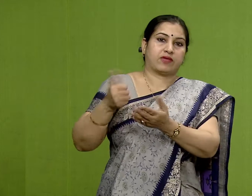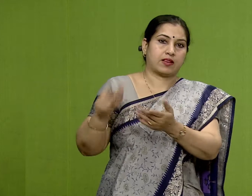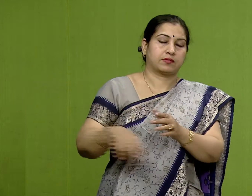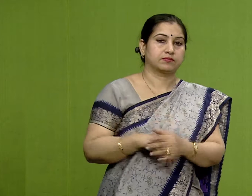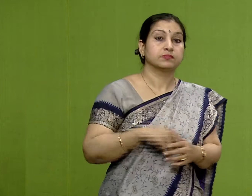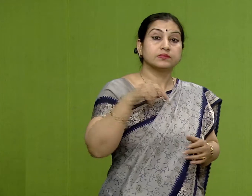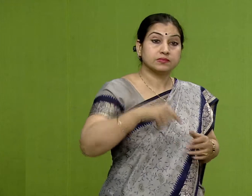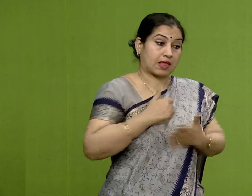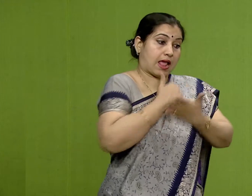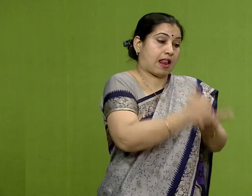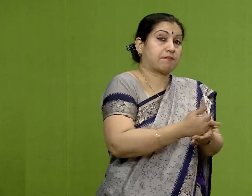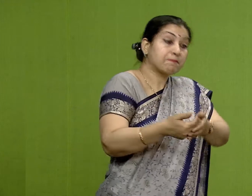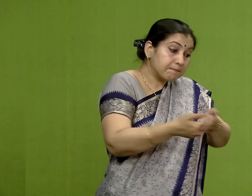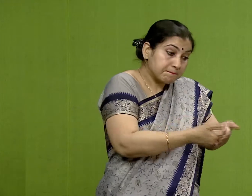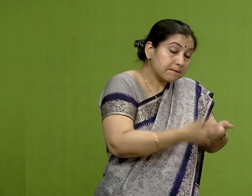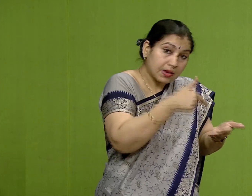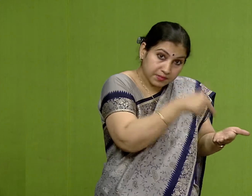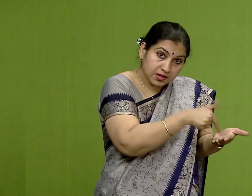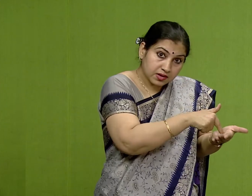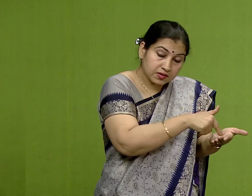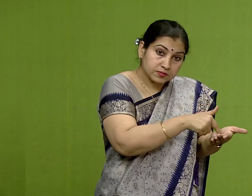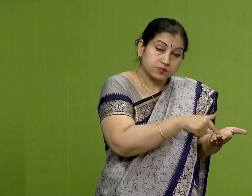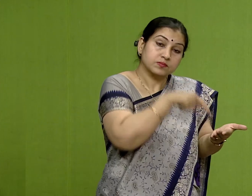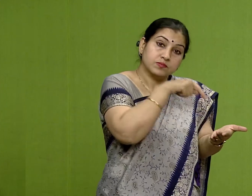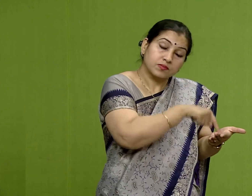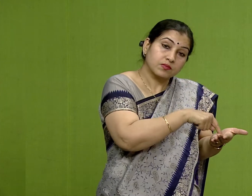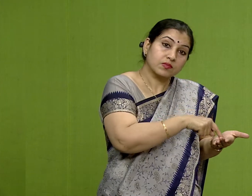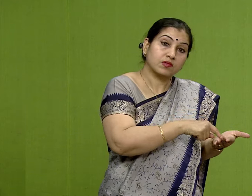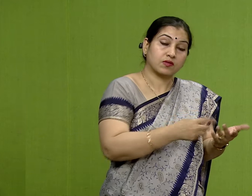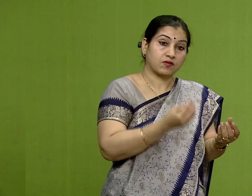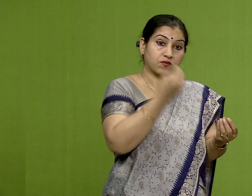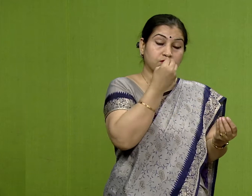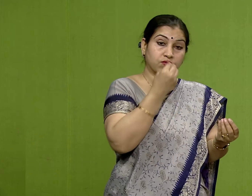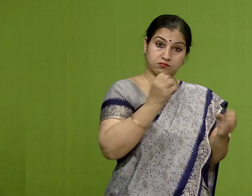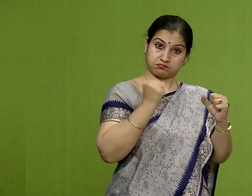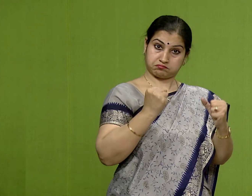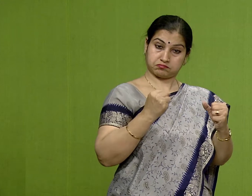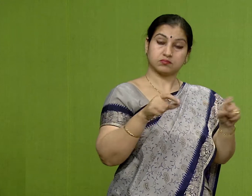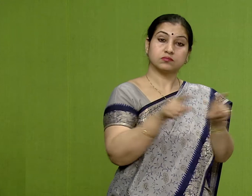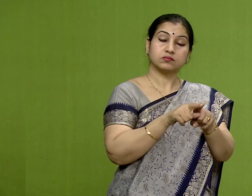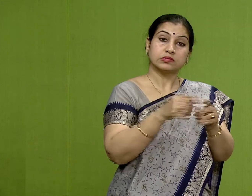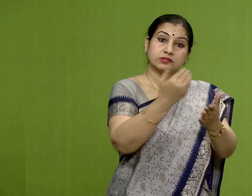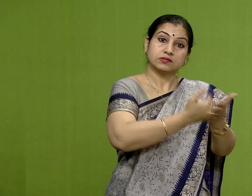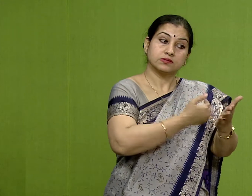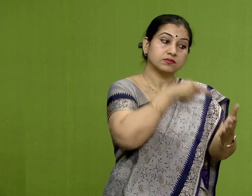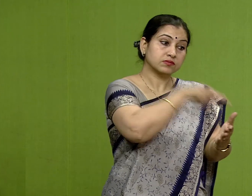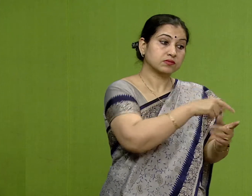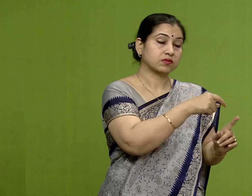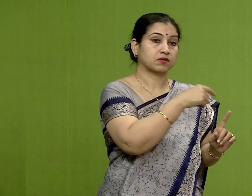This will help the baby to receive nutritional and protective advantages